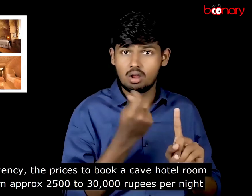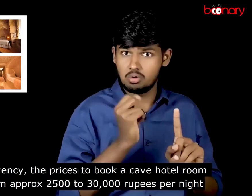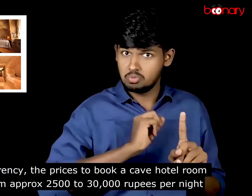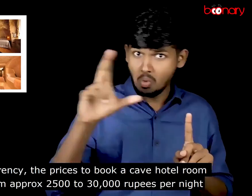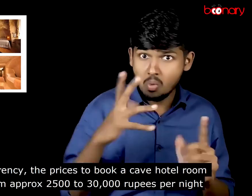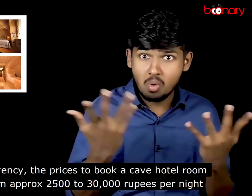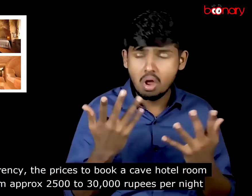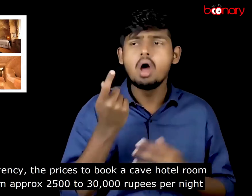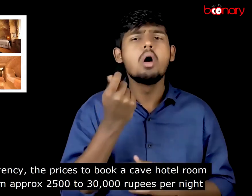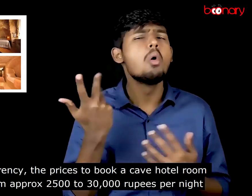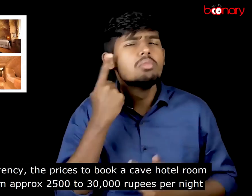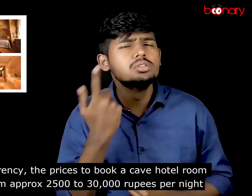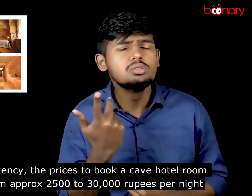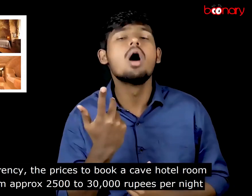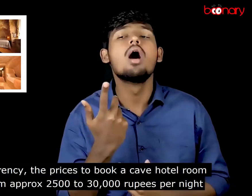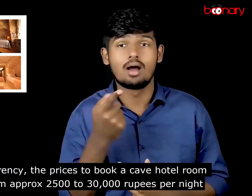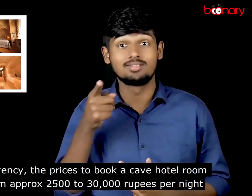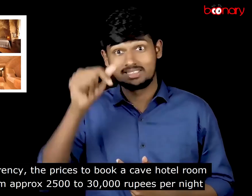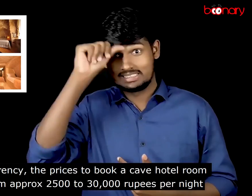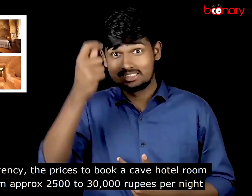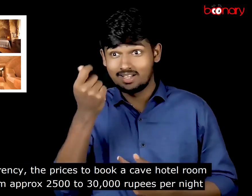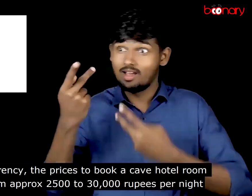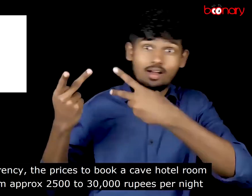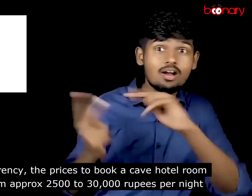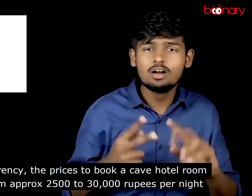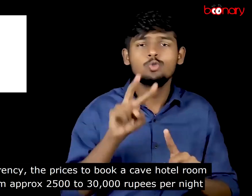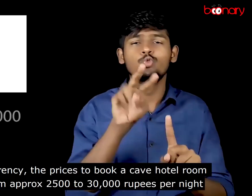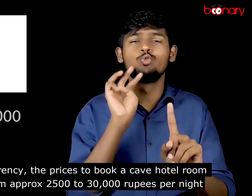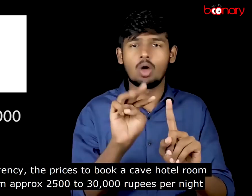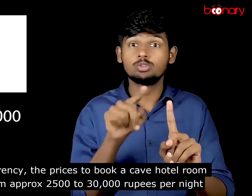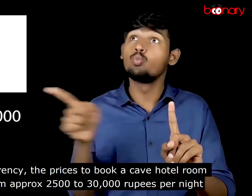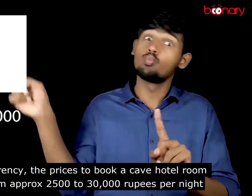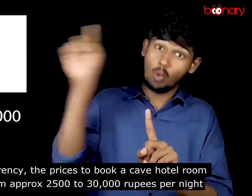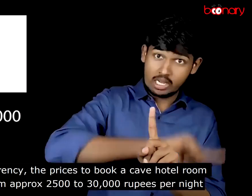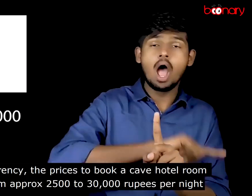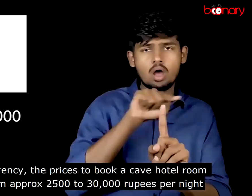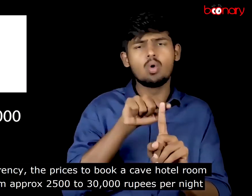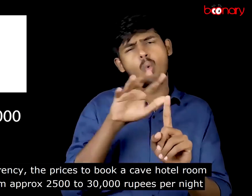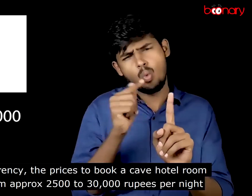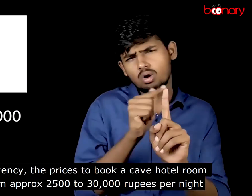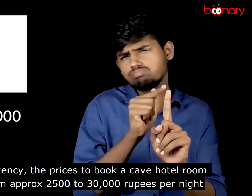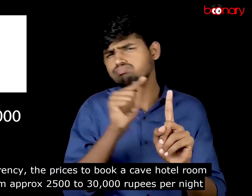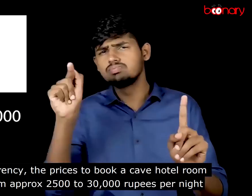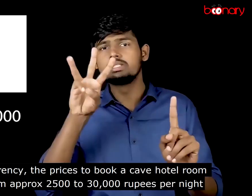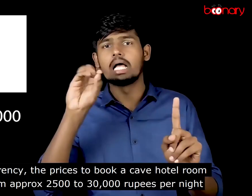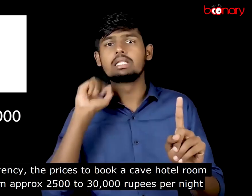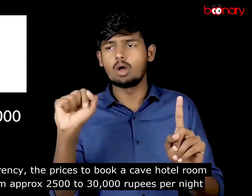In Indian currency, the prices to book a cave hotel room can start from approx 2,500